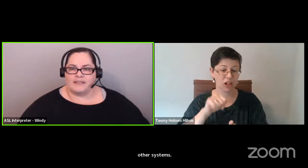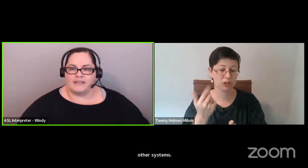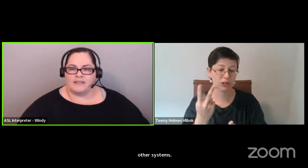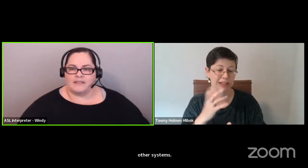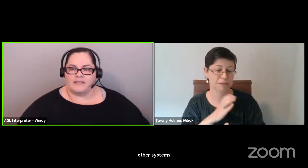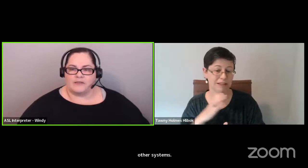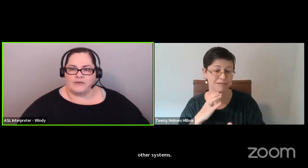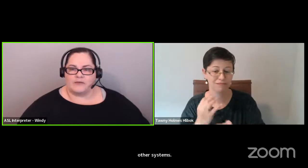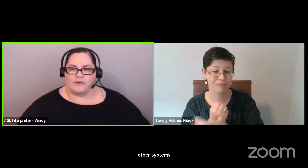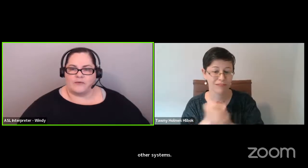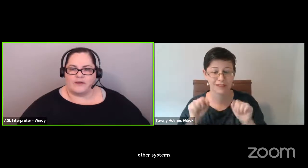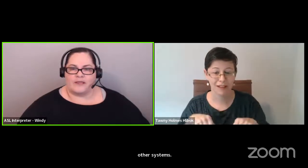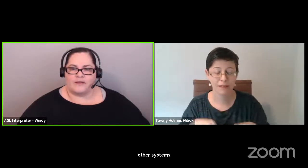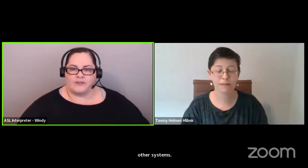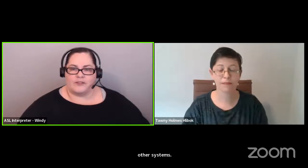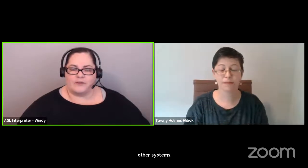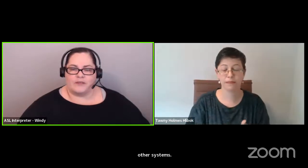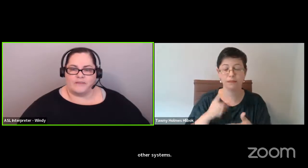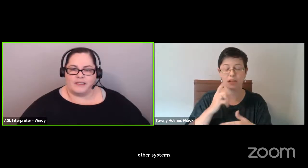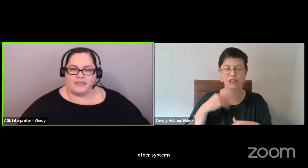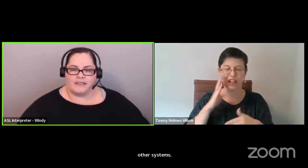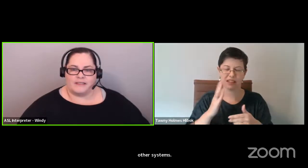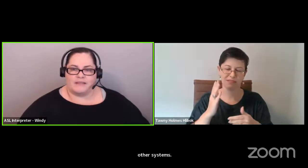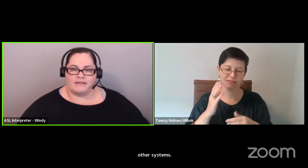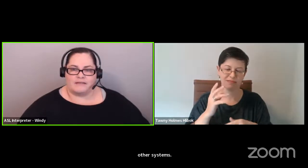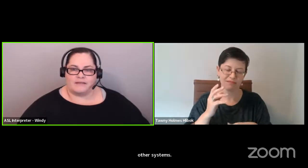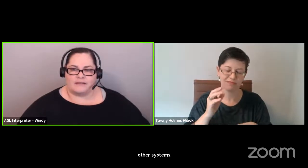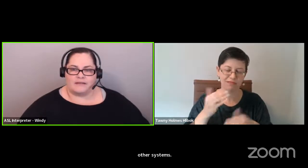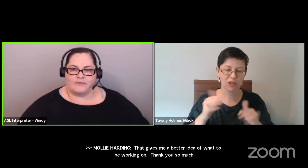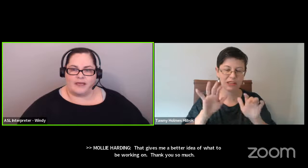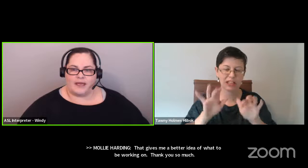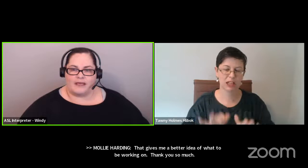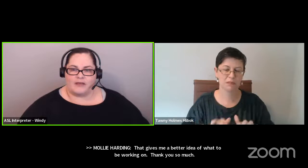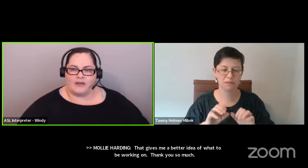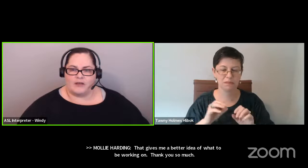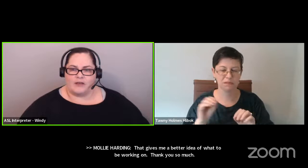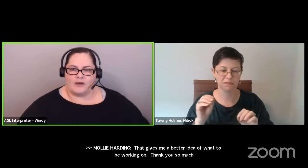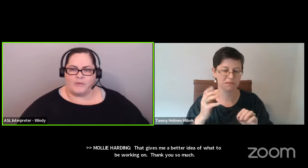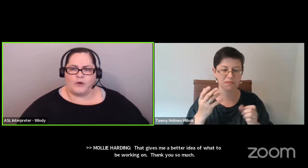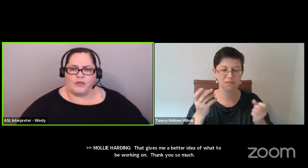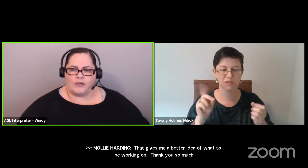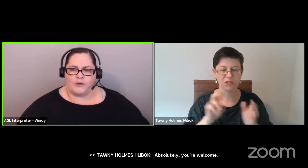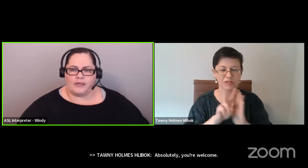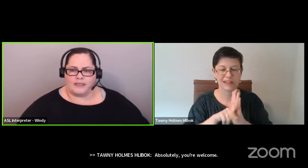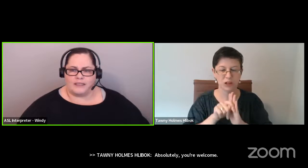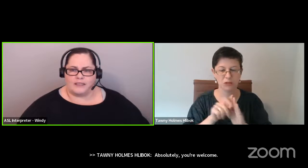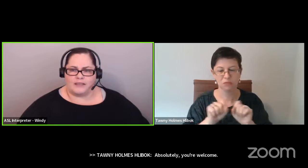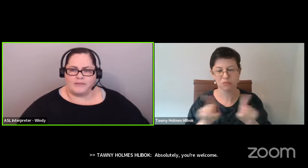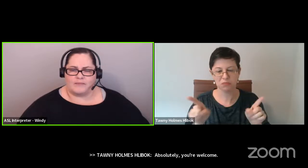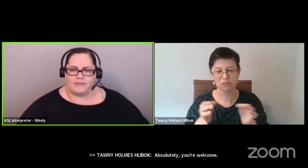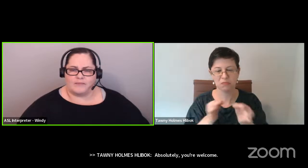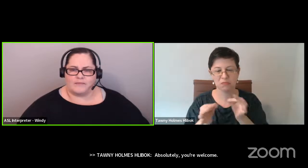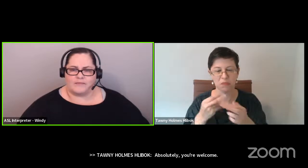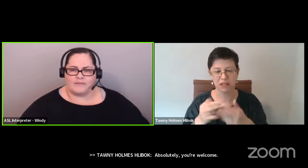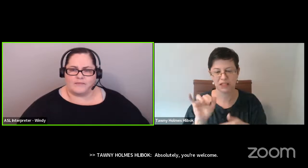Okay, so now the other 2 committees, if we can, we're going to go ahead and